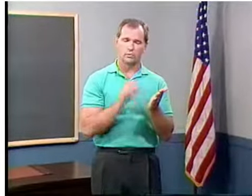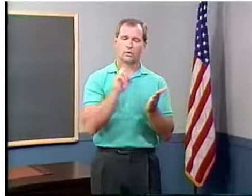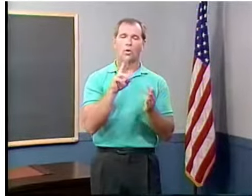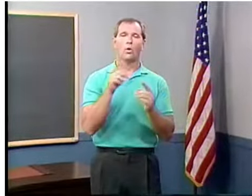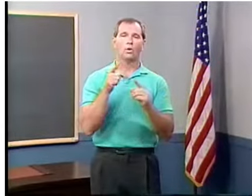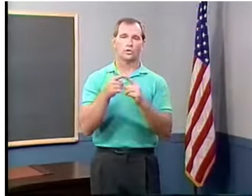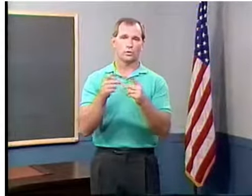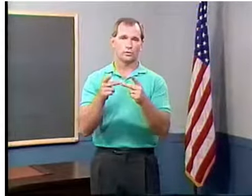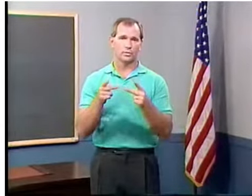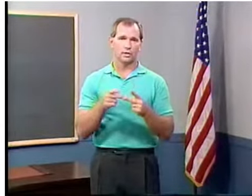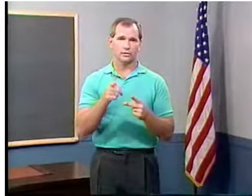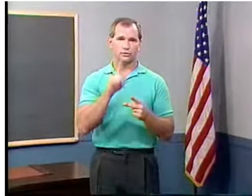When discussing